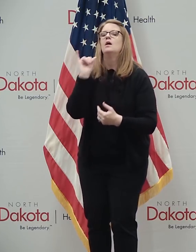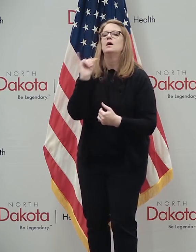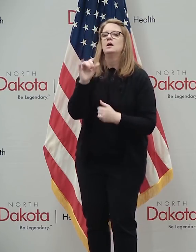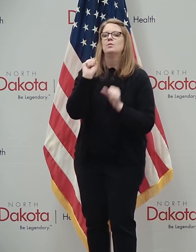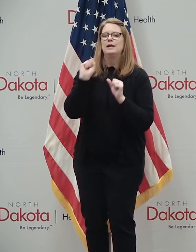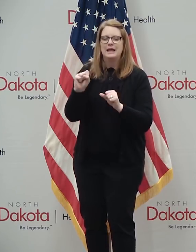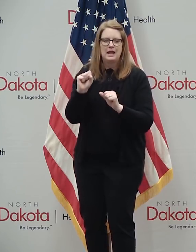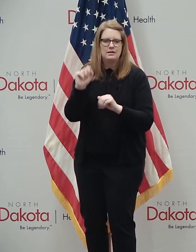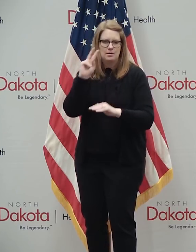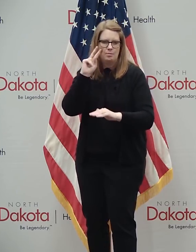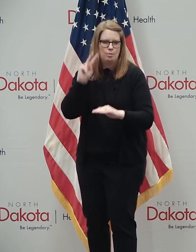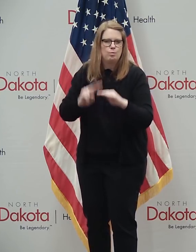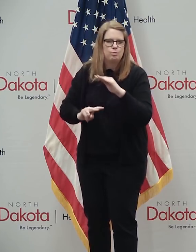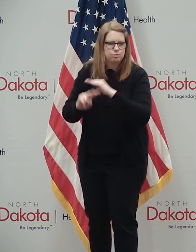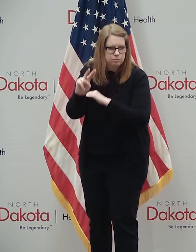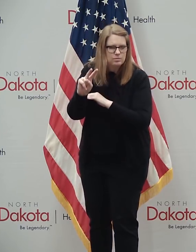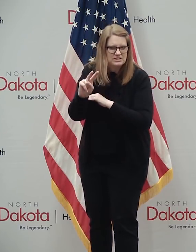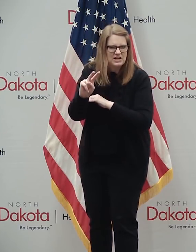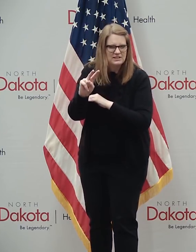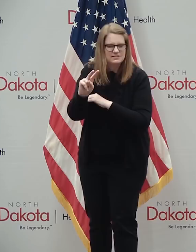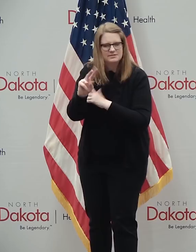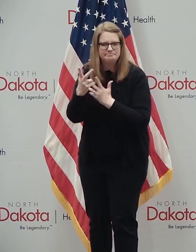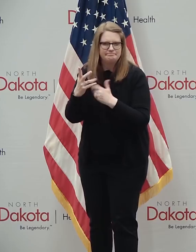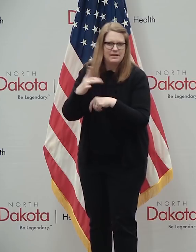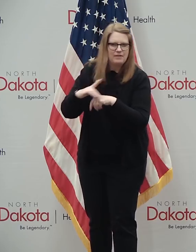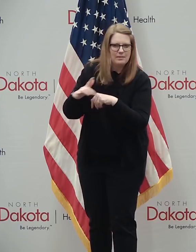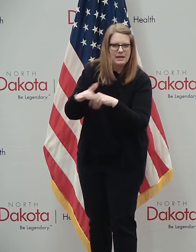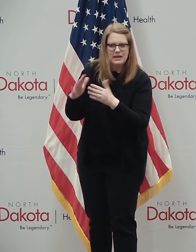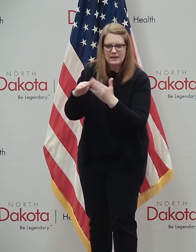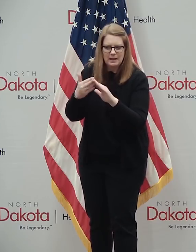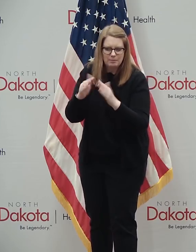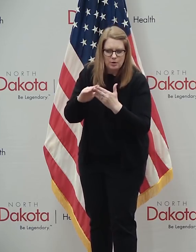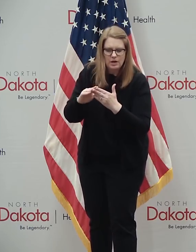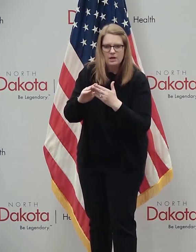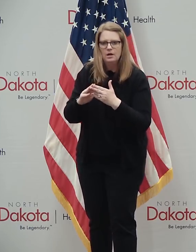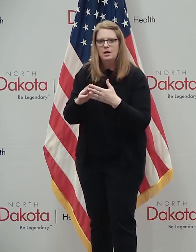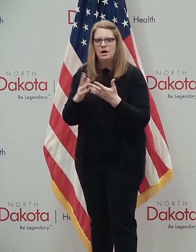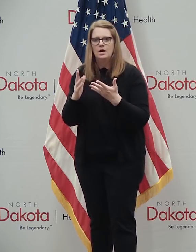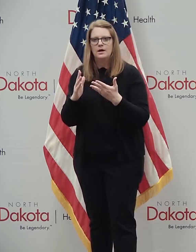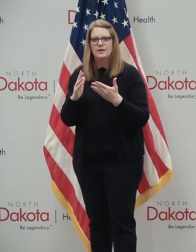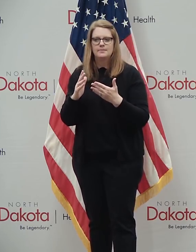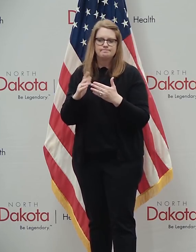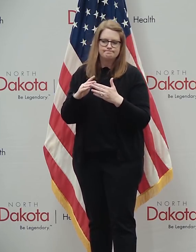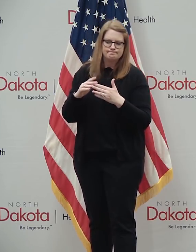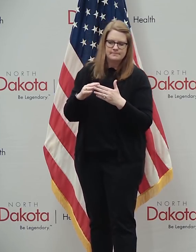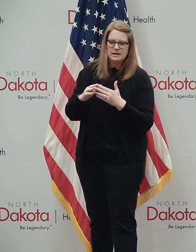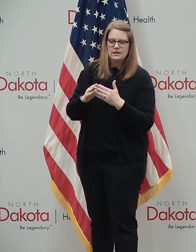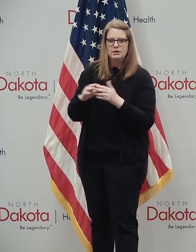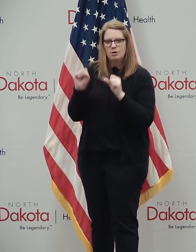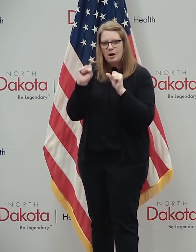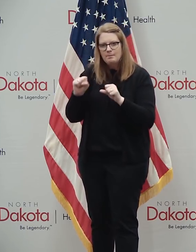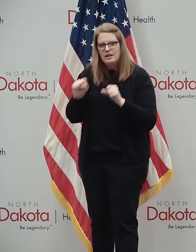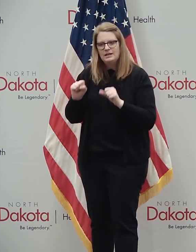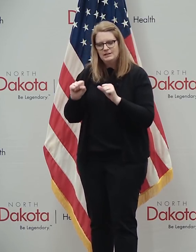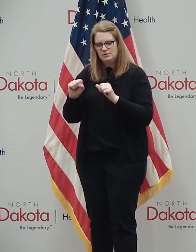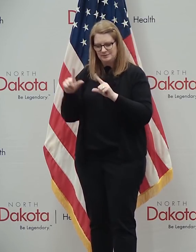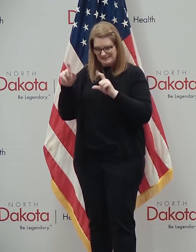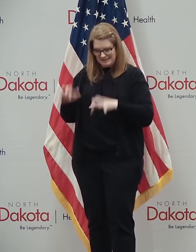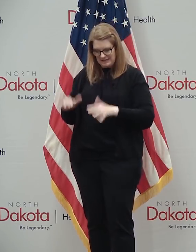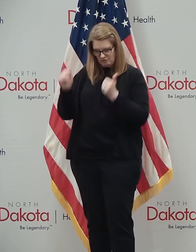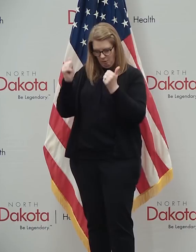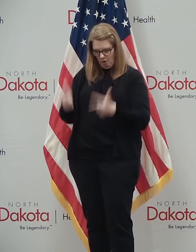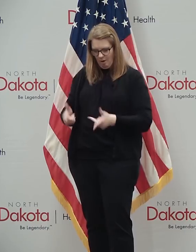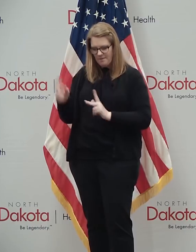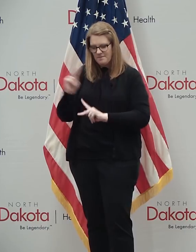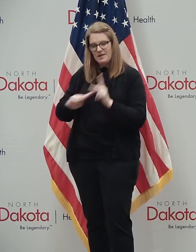capability into a community, whether it's us projecting the ability to test every single person who